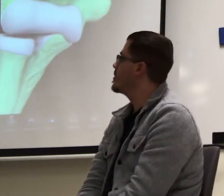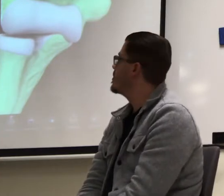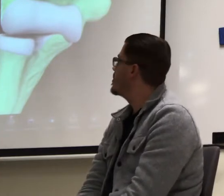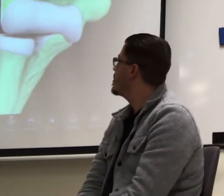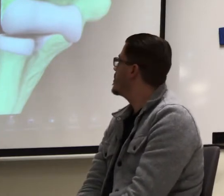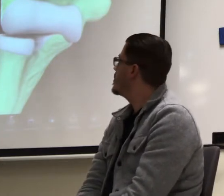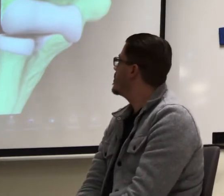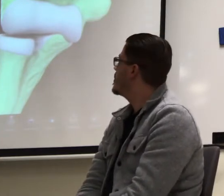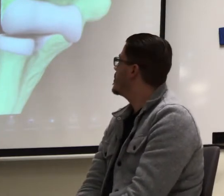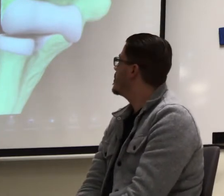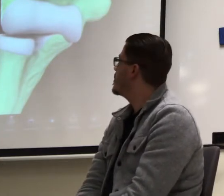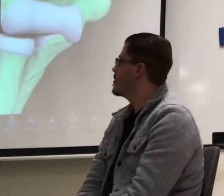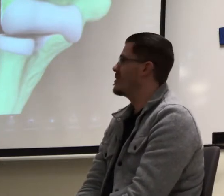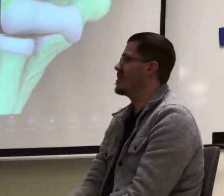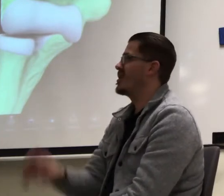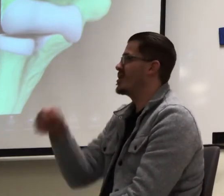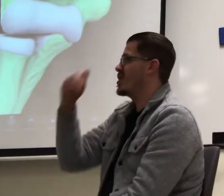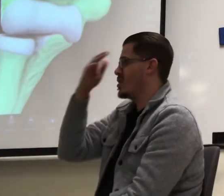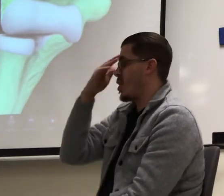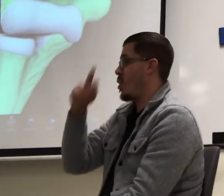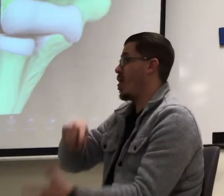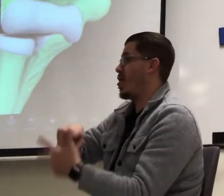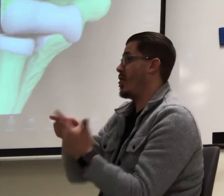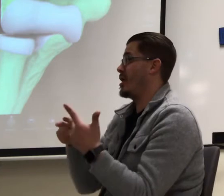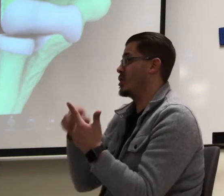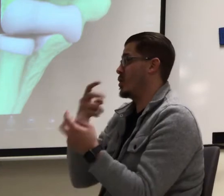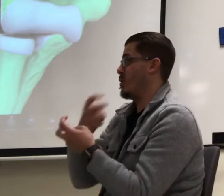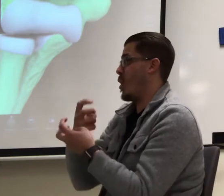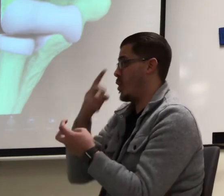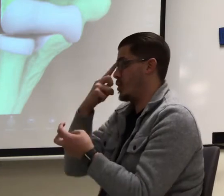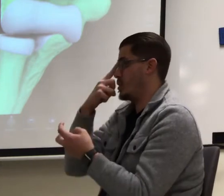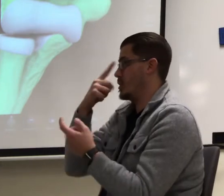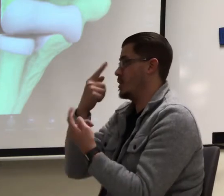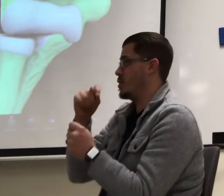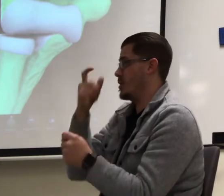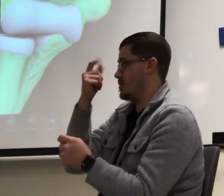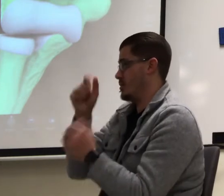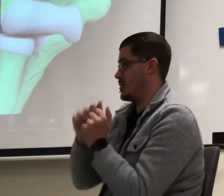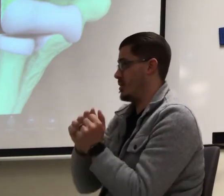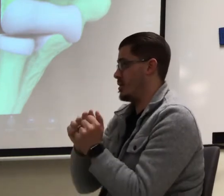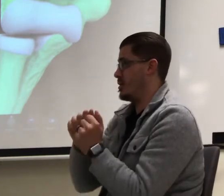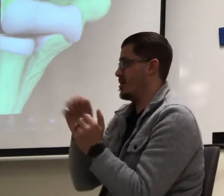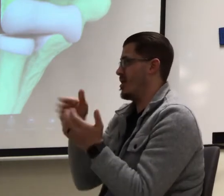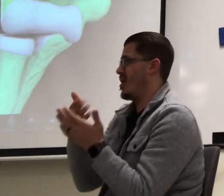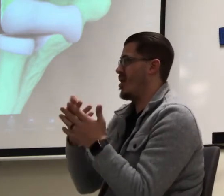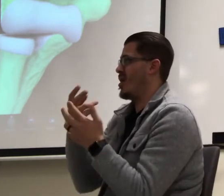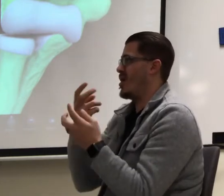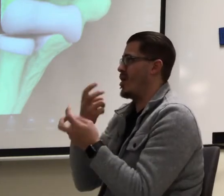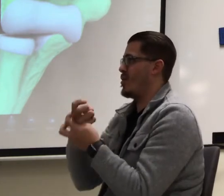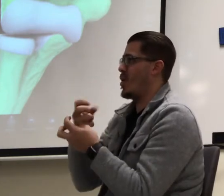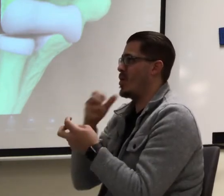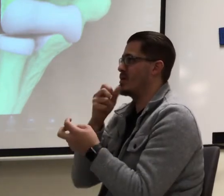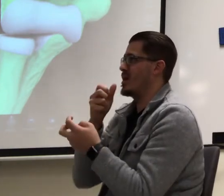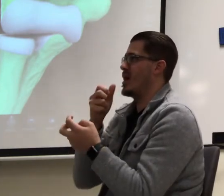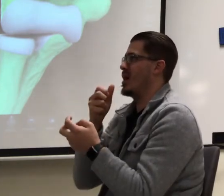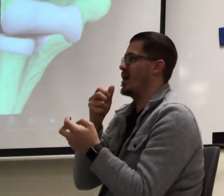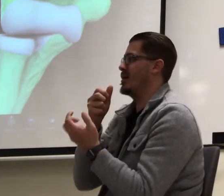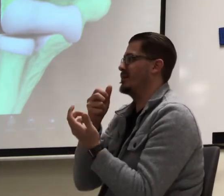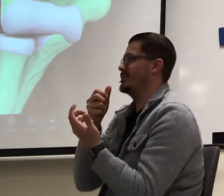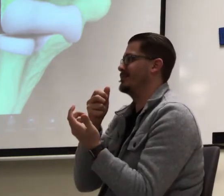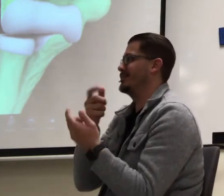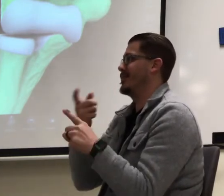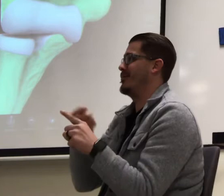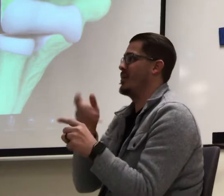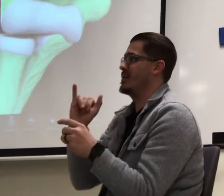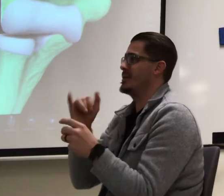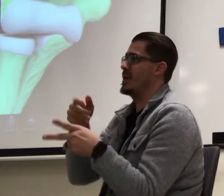It's good to get these three bones and try to put them together. All our bones, they're mismatched. They're not necessarily from the same person, but you